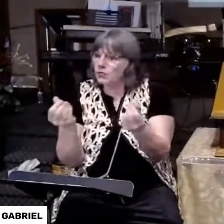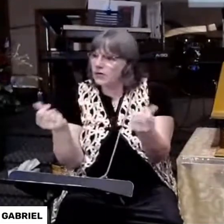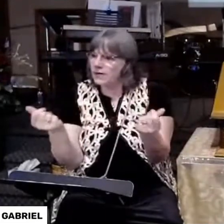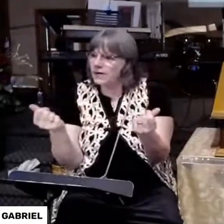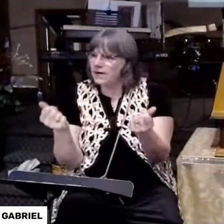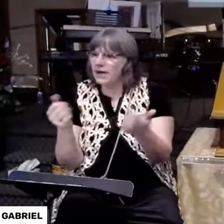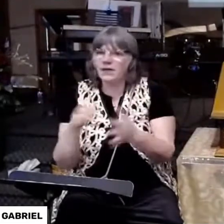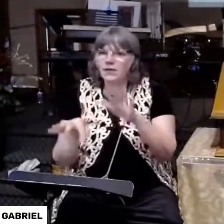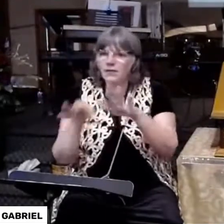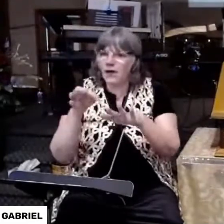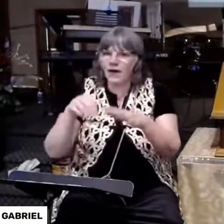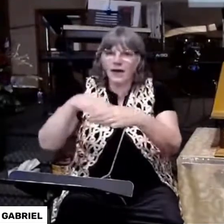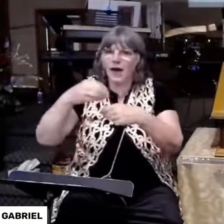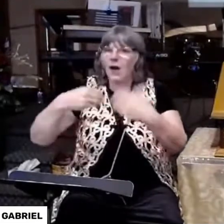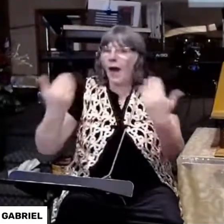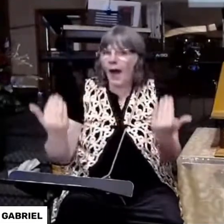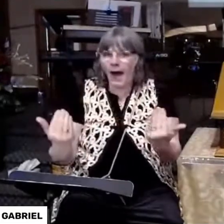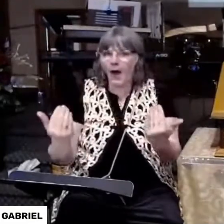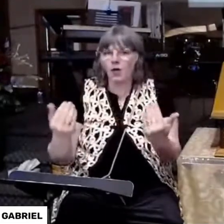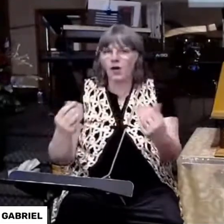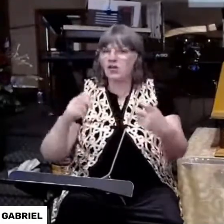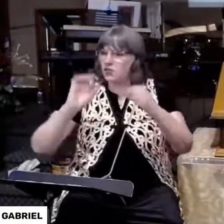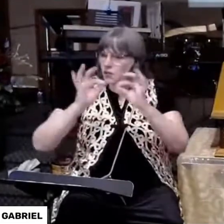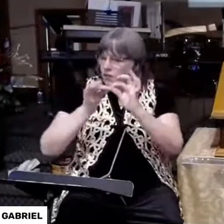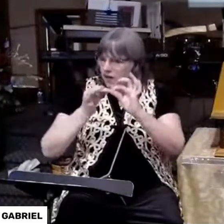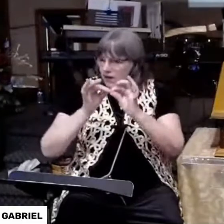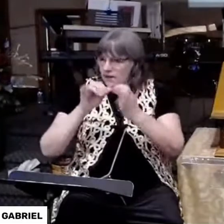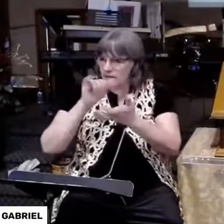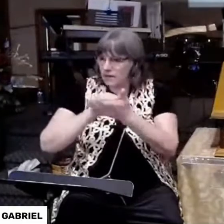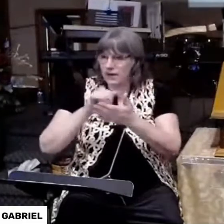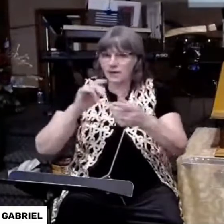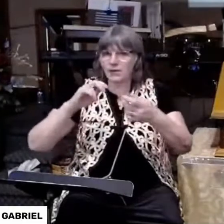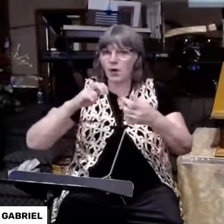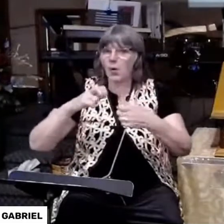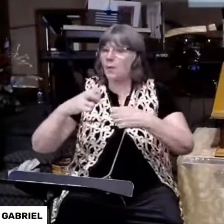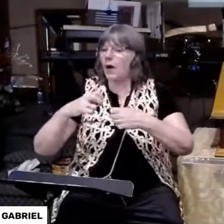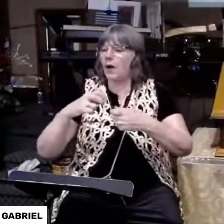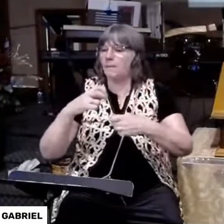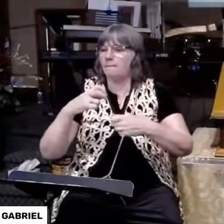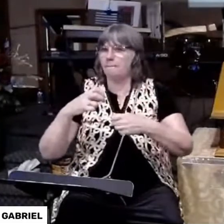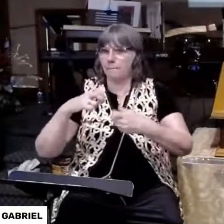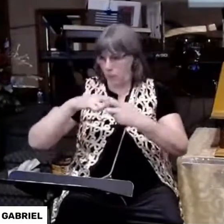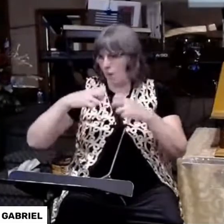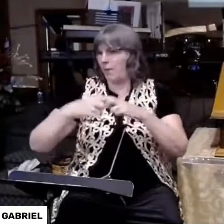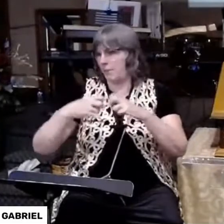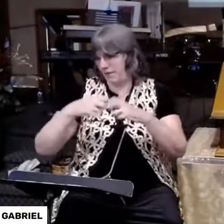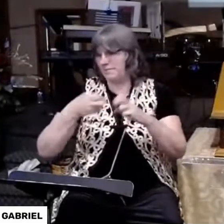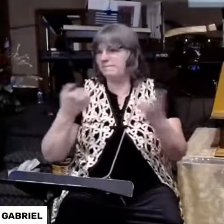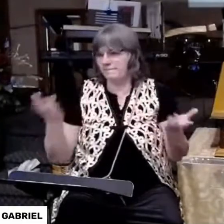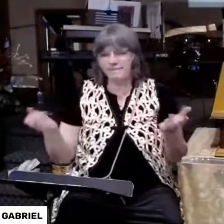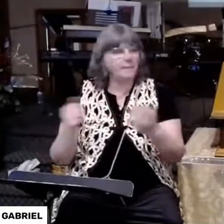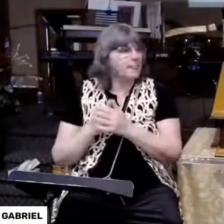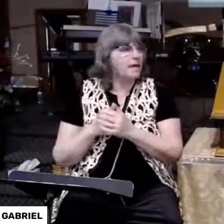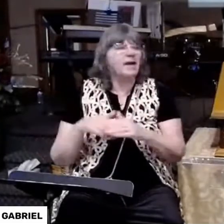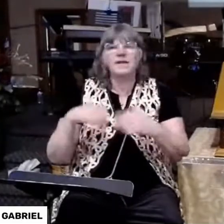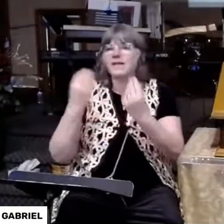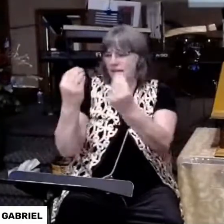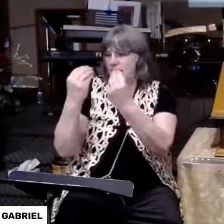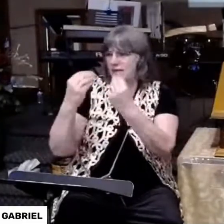address these problems, to teach us how to handle these